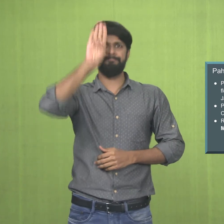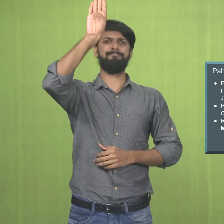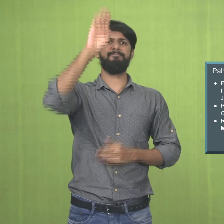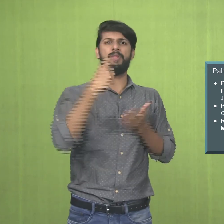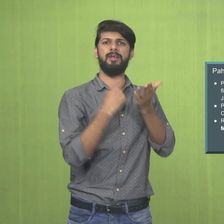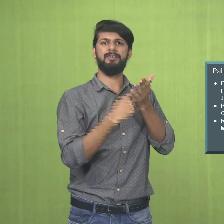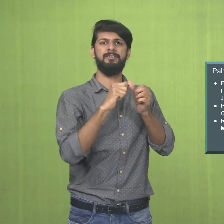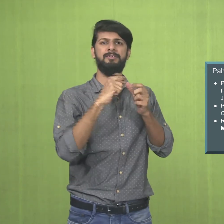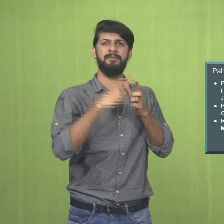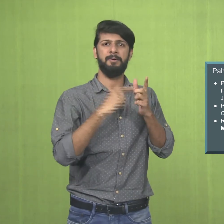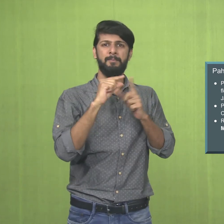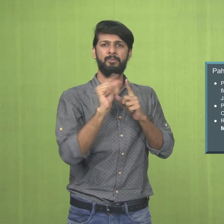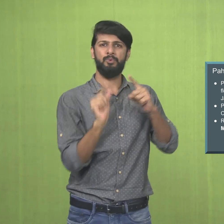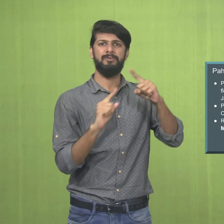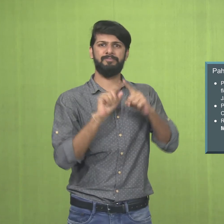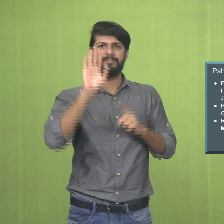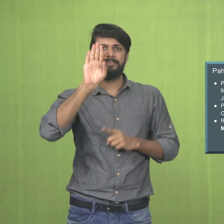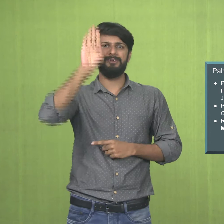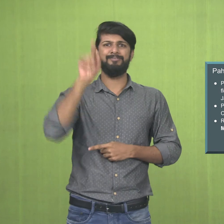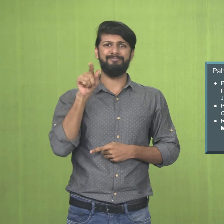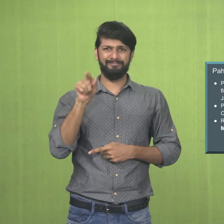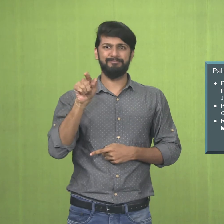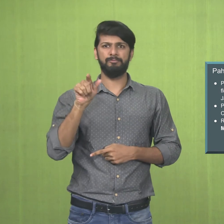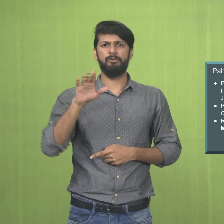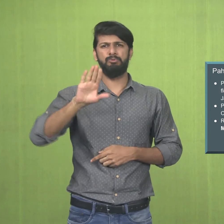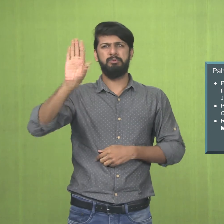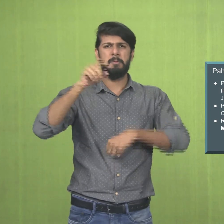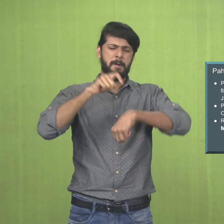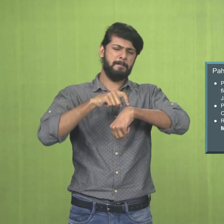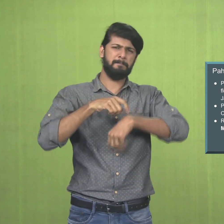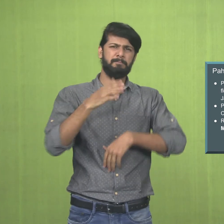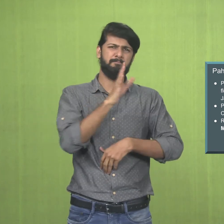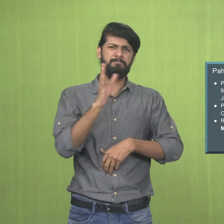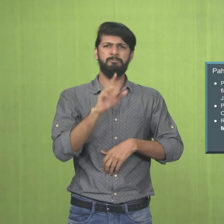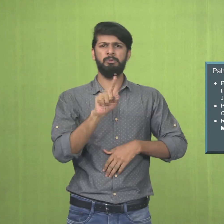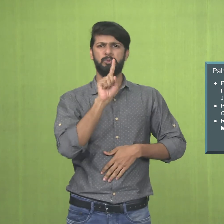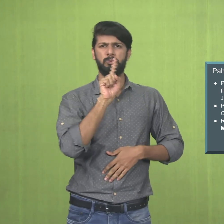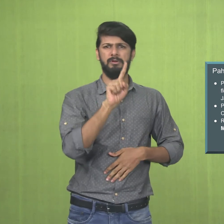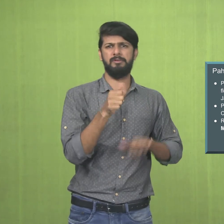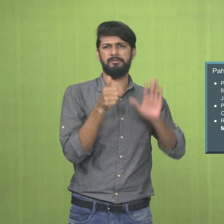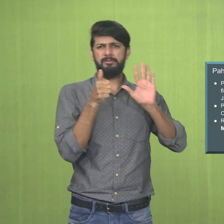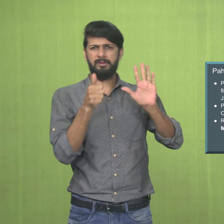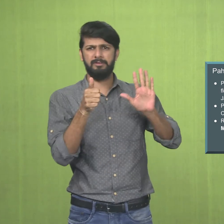and were patronized by the Rajput kings of this region